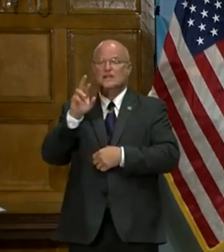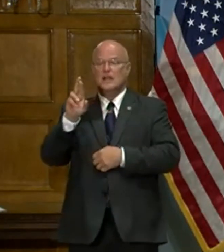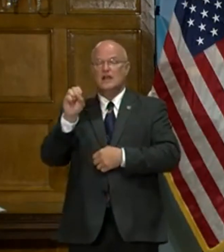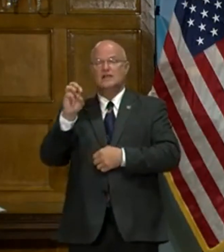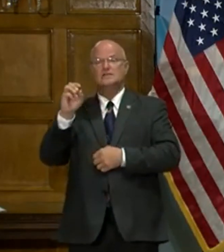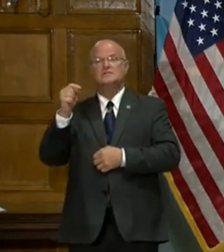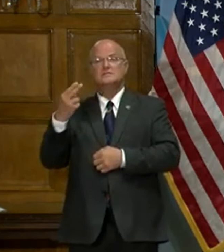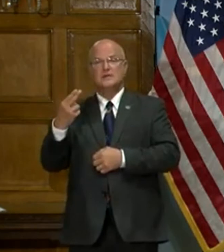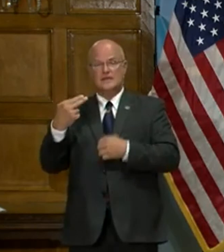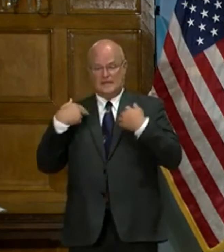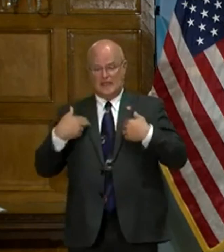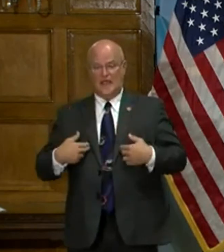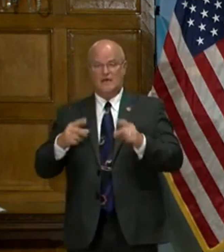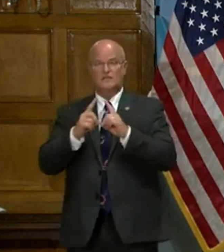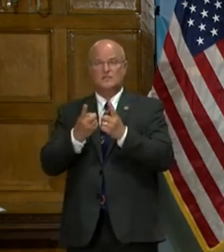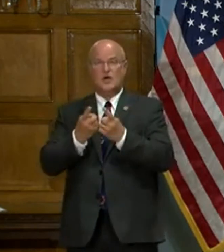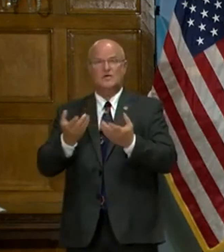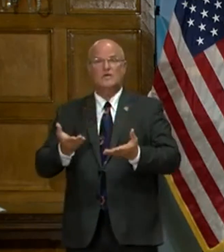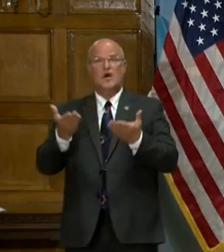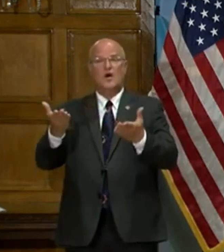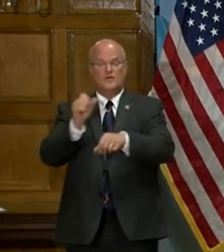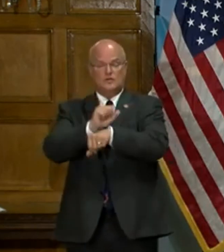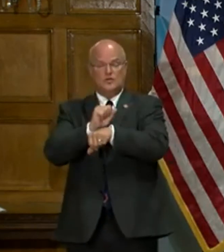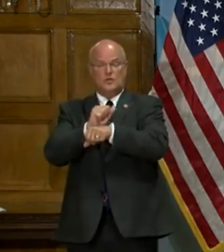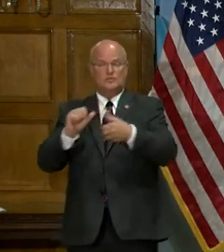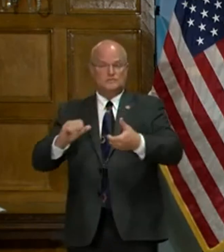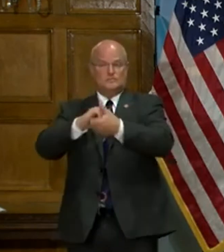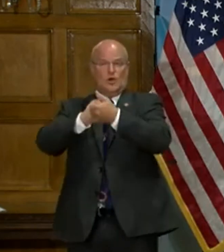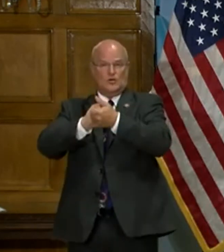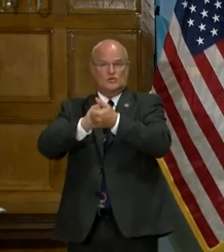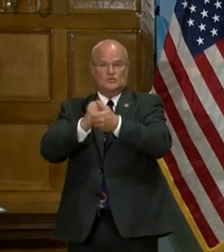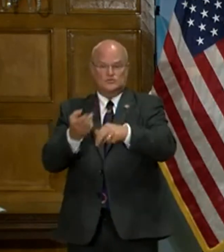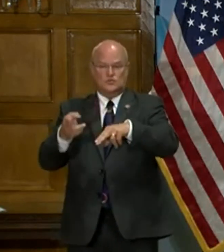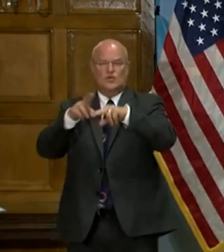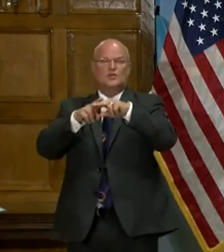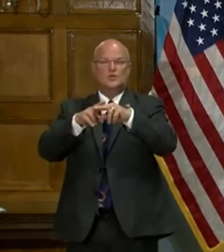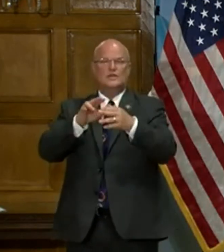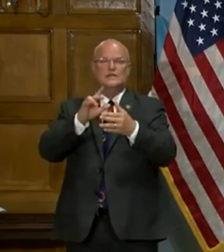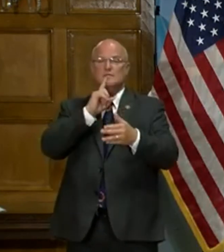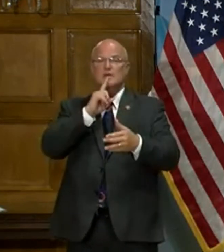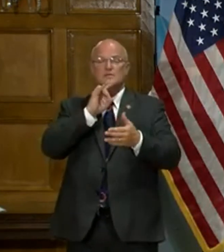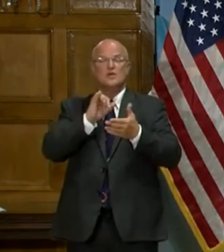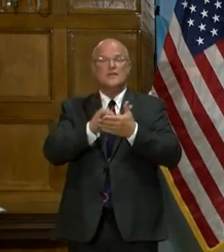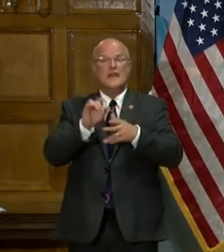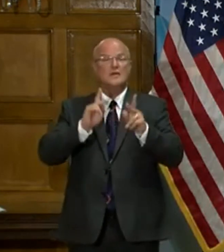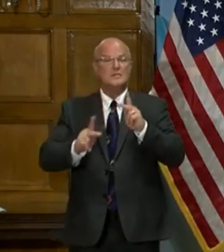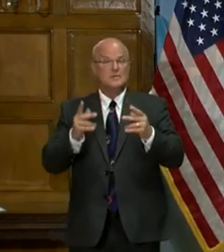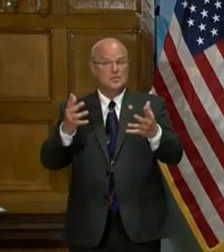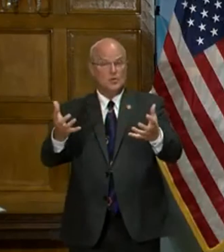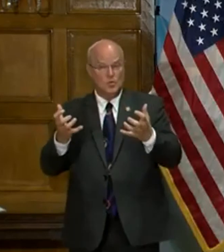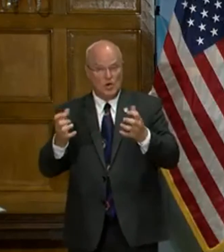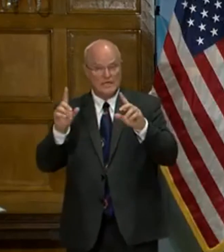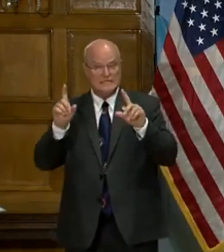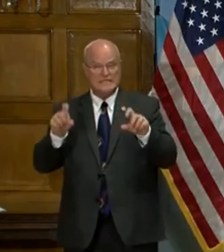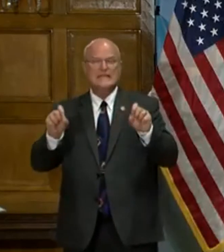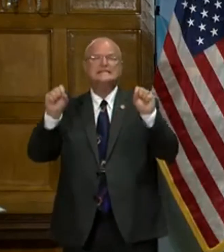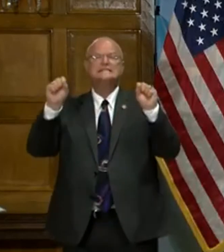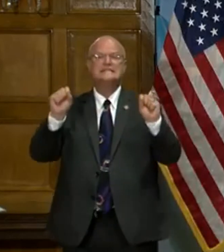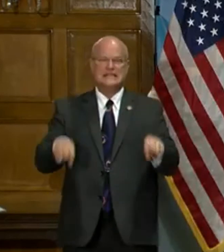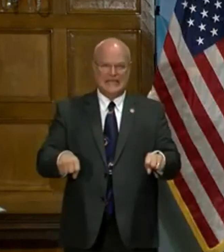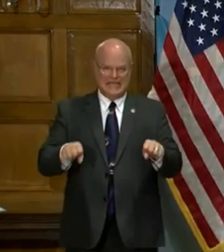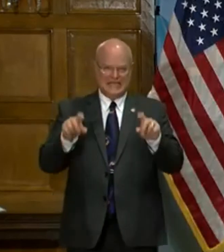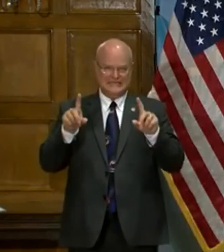health department, has offered to work with them to increase that, to make sure that people who want to test